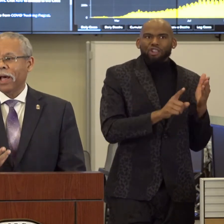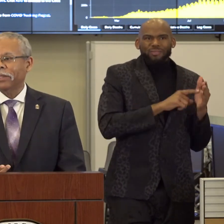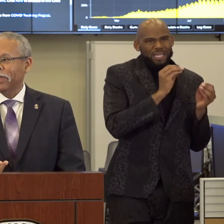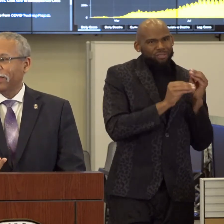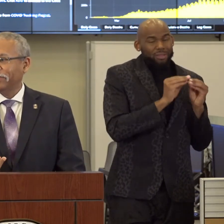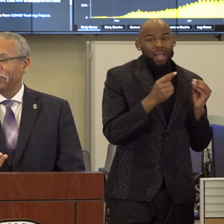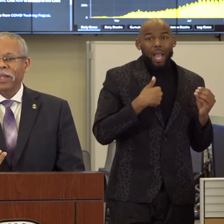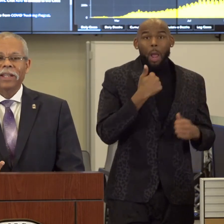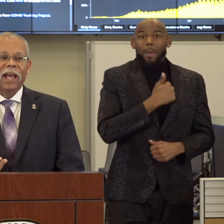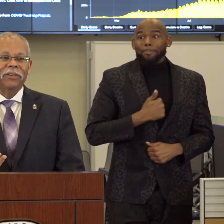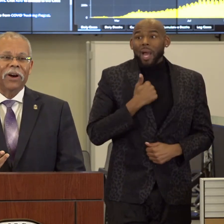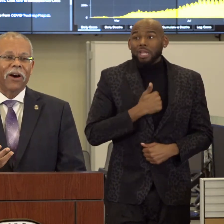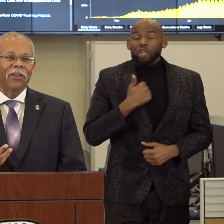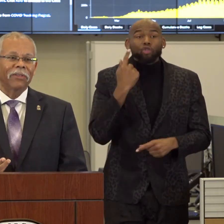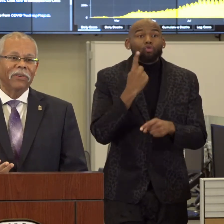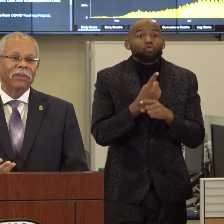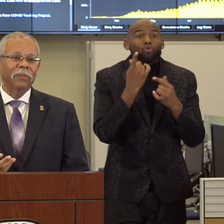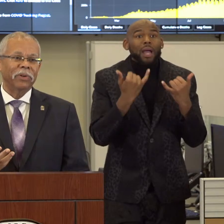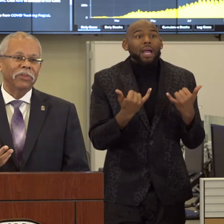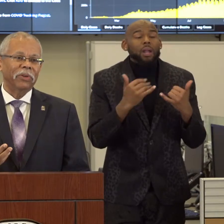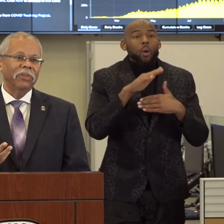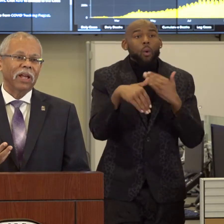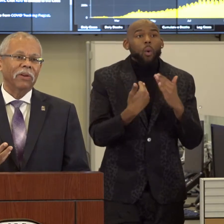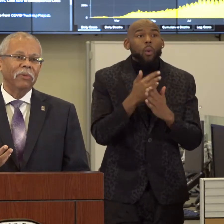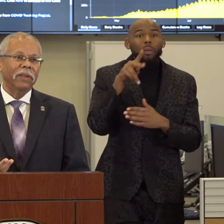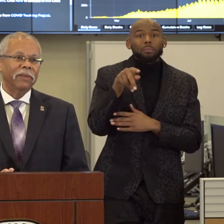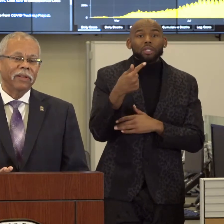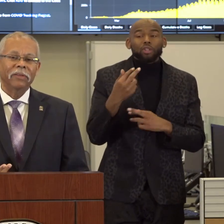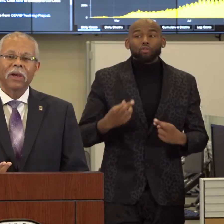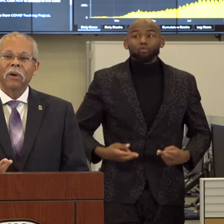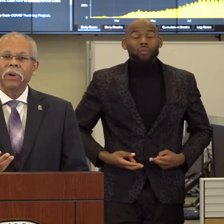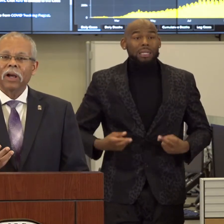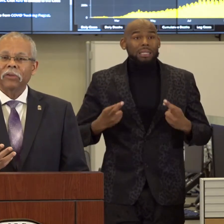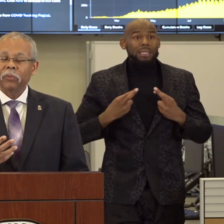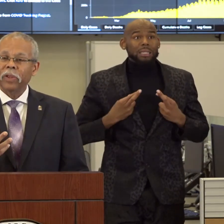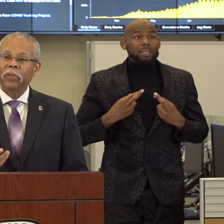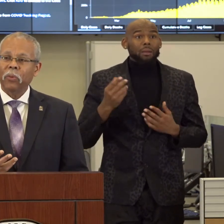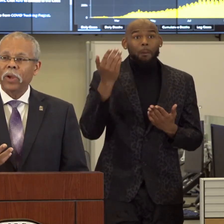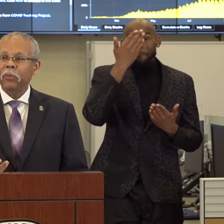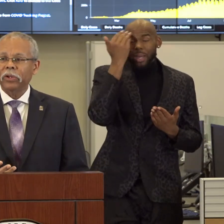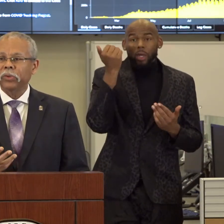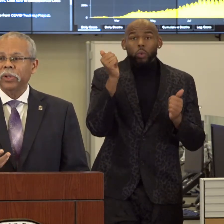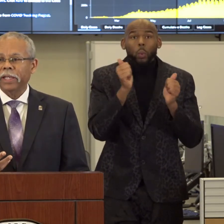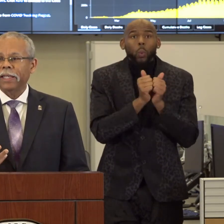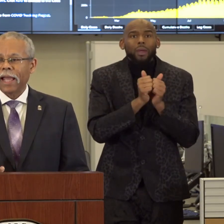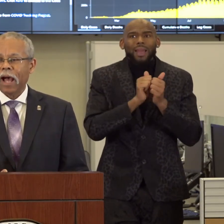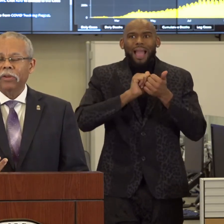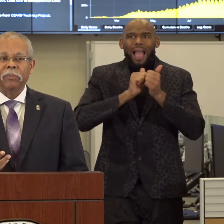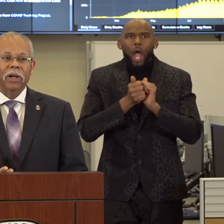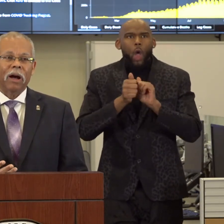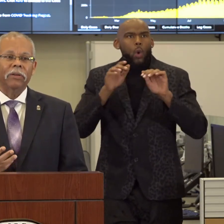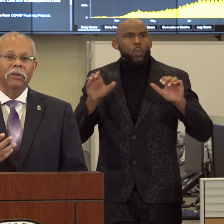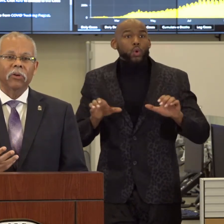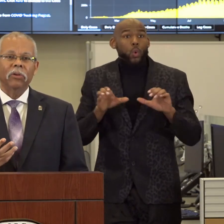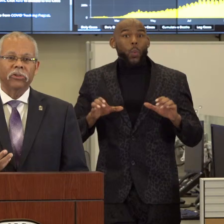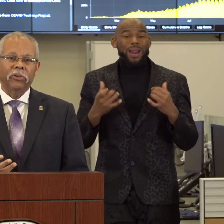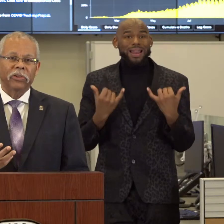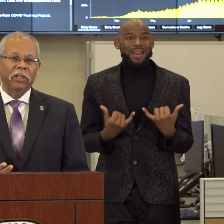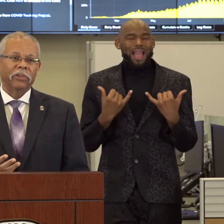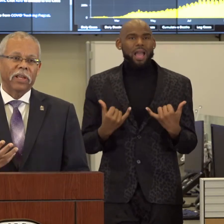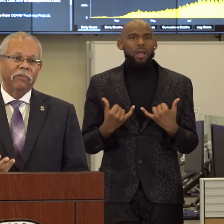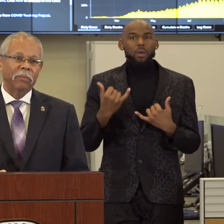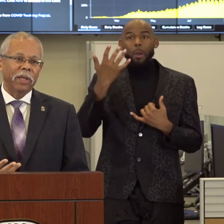I'm apologizing right now to all of the Prince George's County residents, because with the way we're doing it now is because